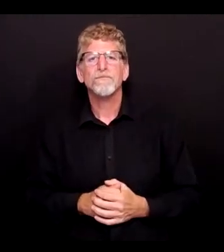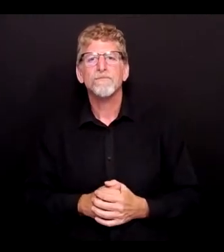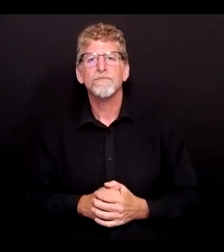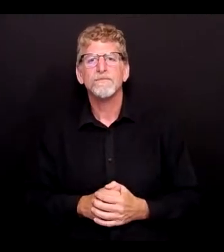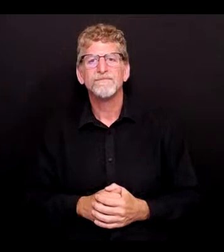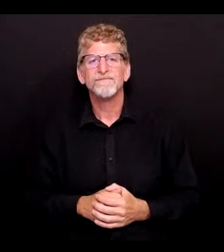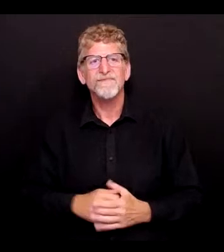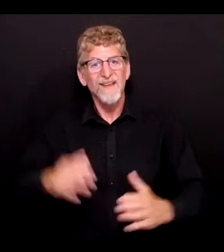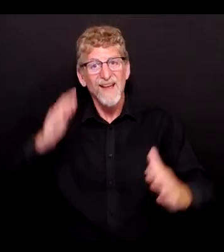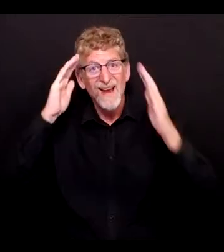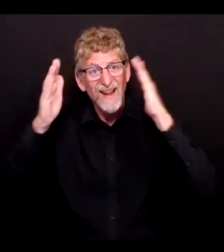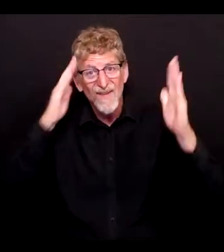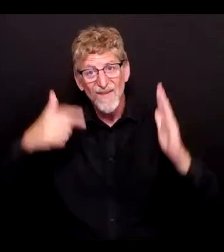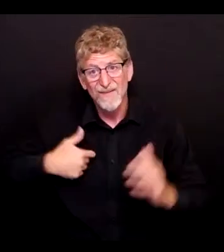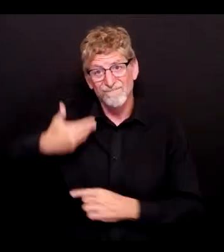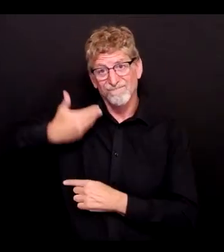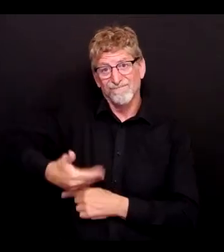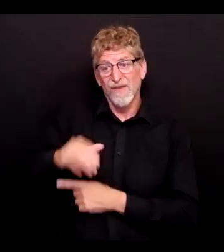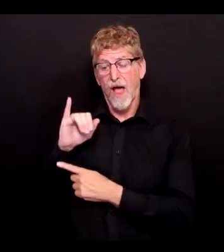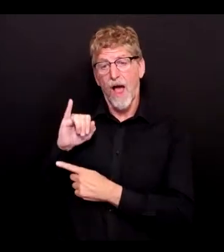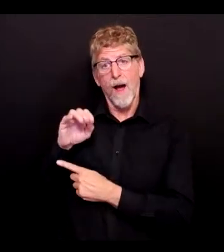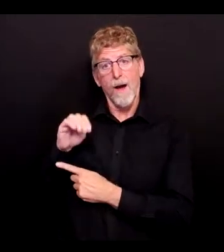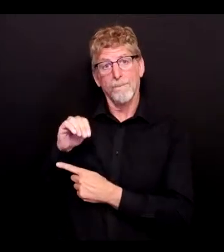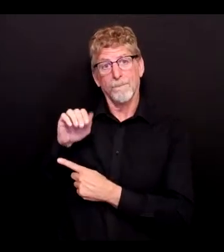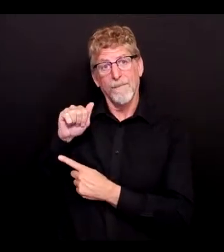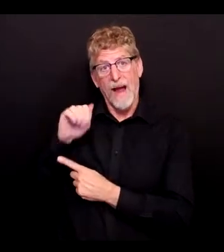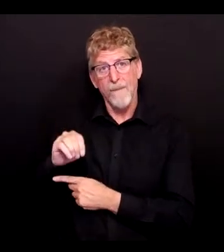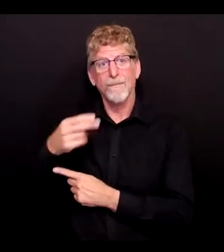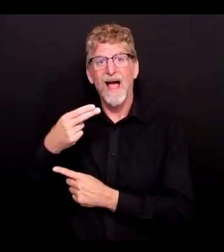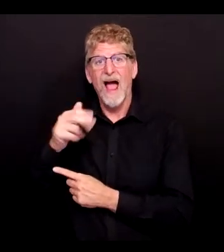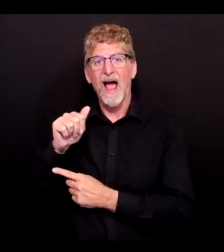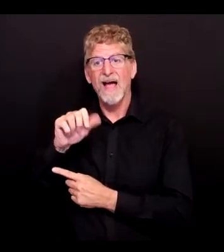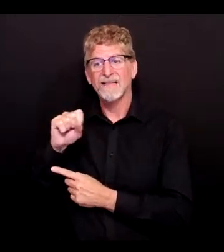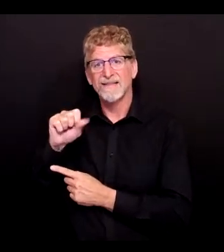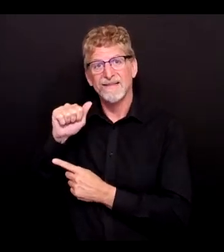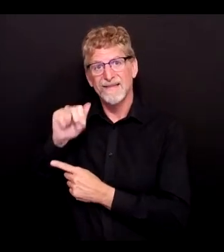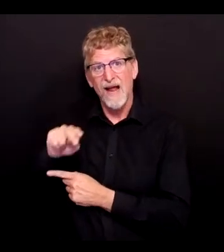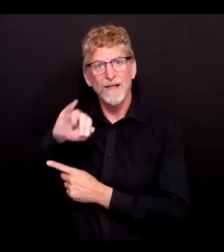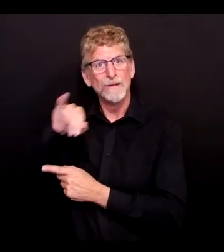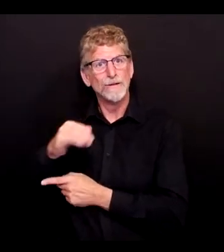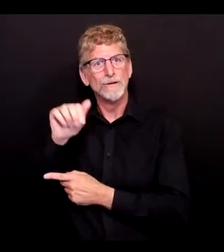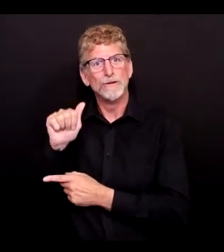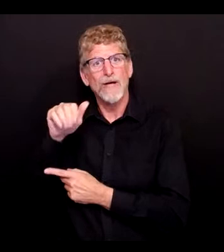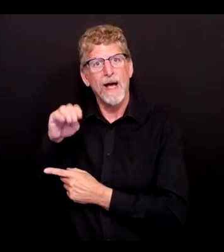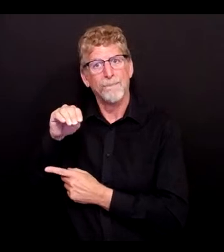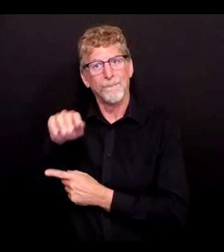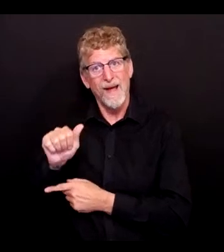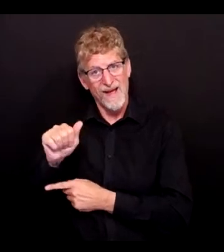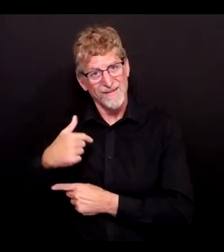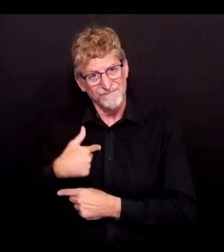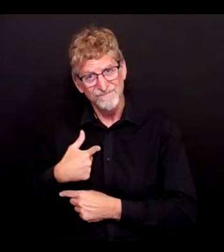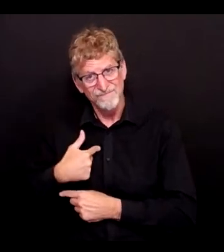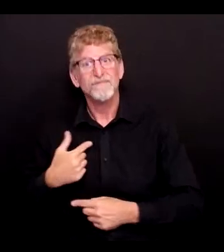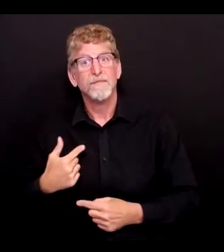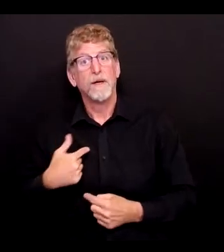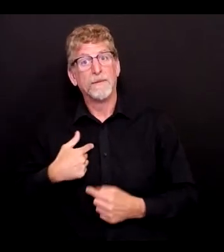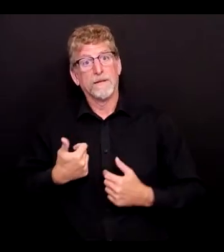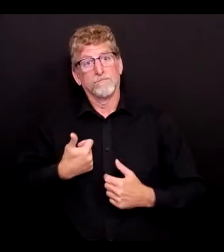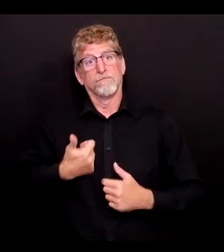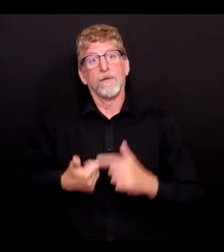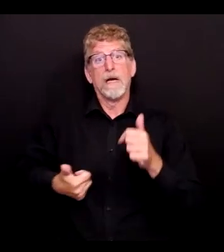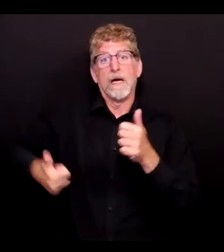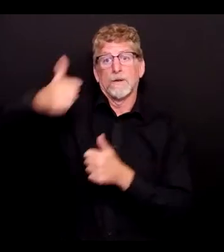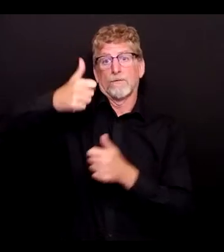my name is Imam Hassan Jama. I'm the Executive Director of Islamic Association of North America. We are a nationwide